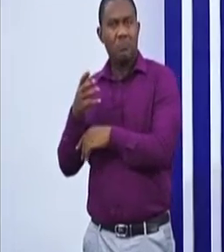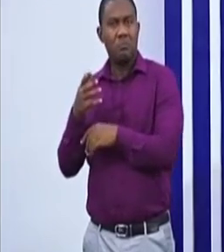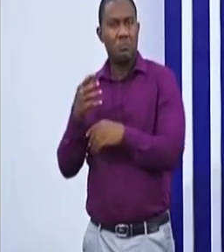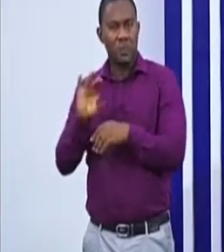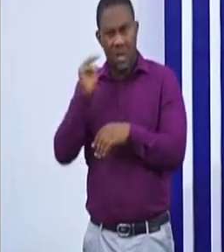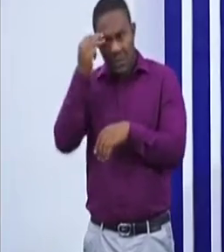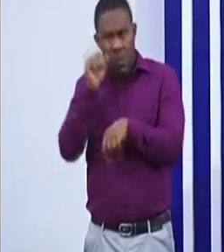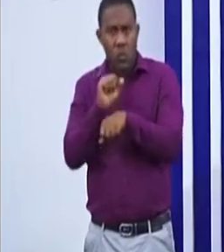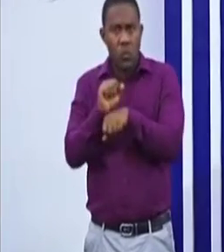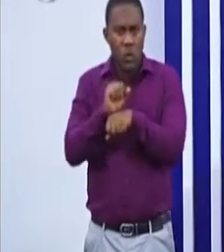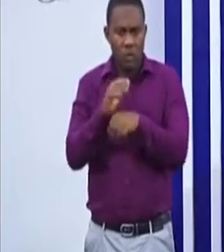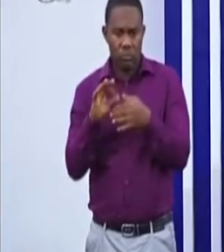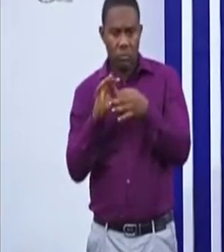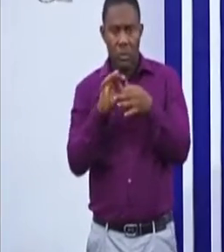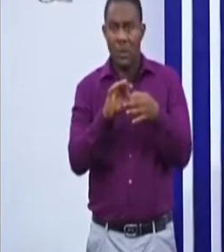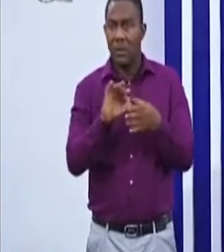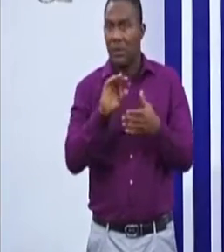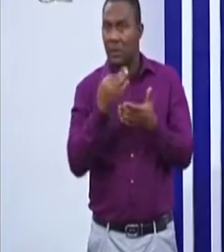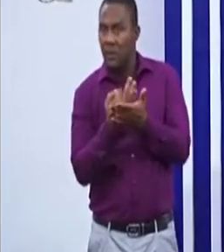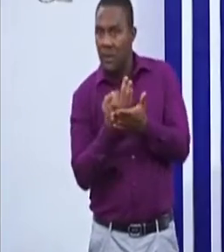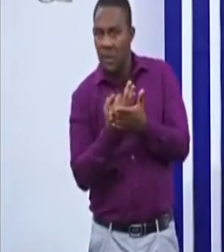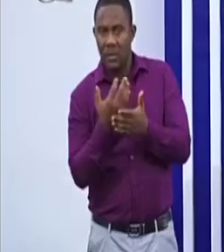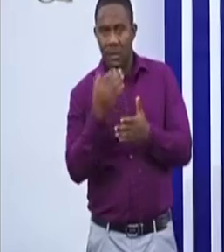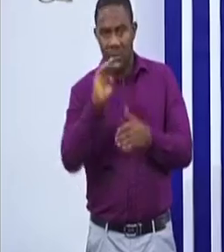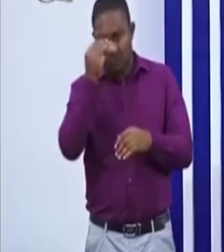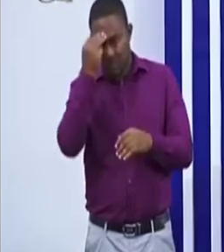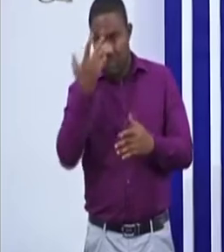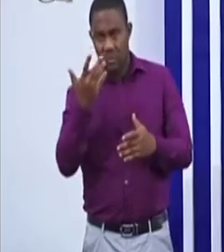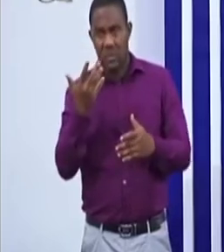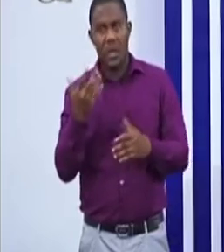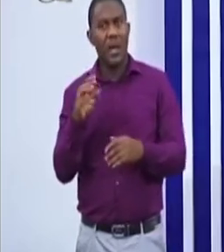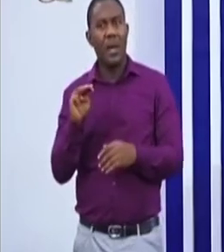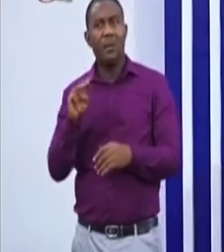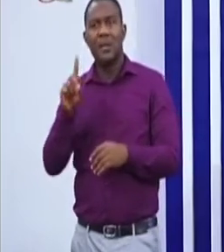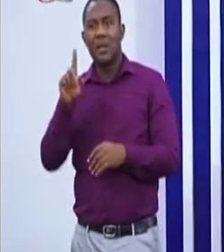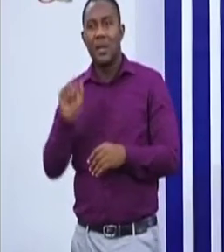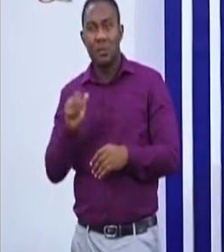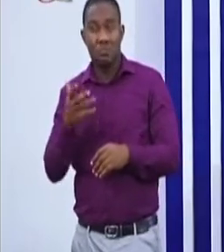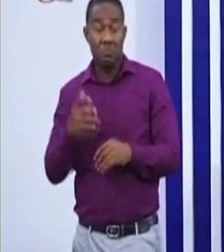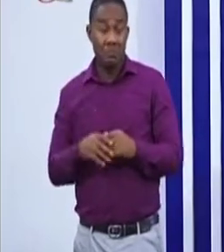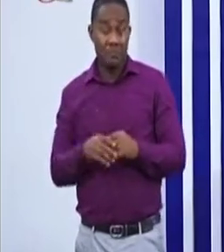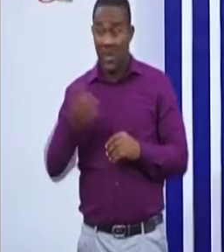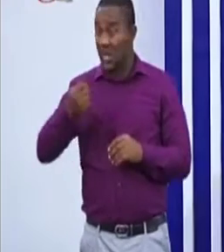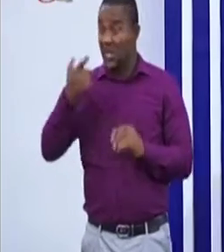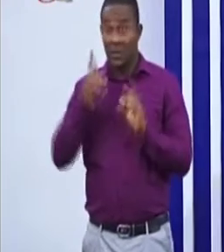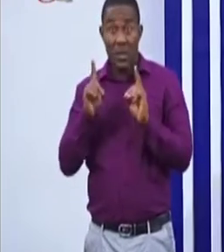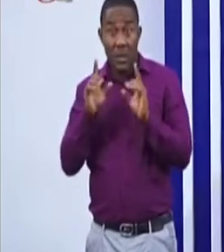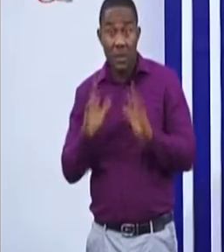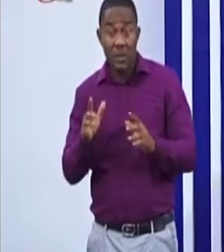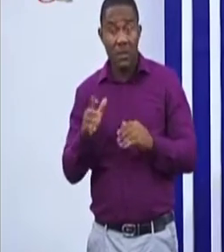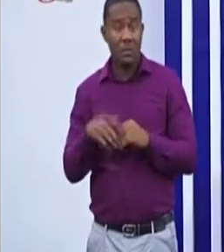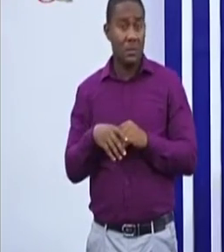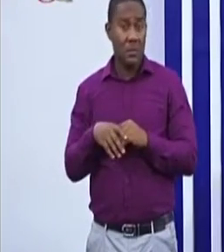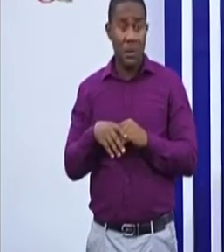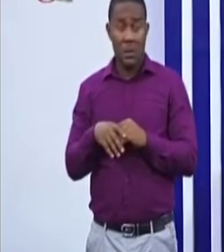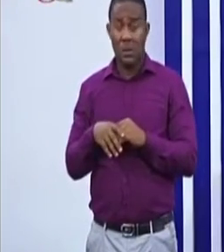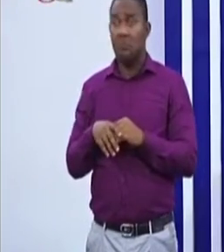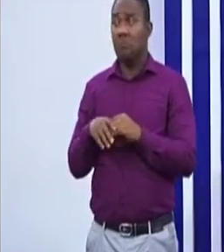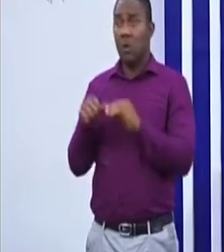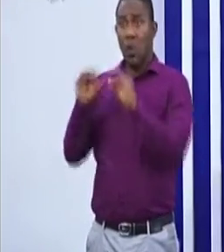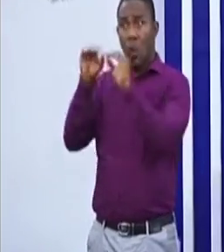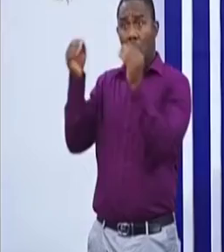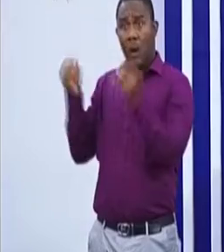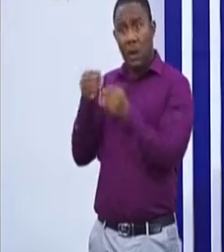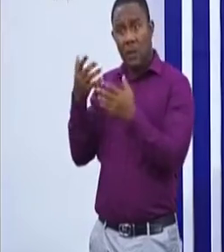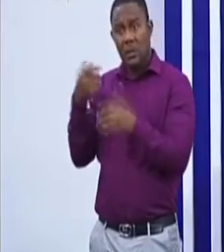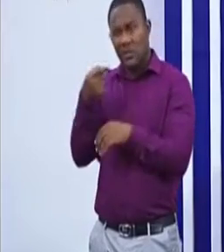to make available to all MDAs. I'll use this medium to urge the chief directors and heads of agencies to